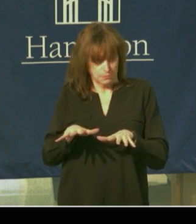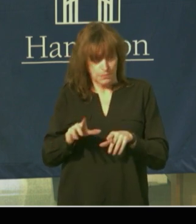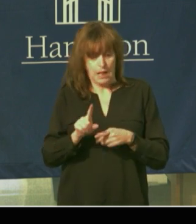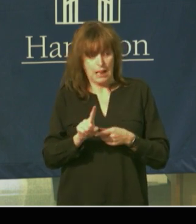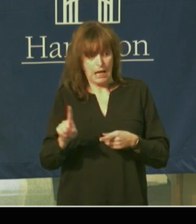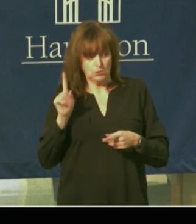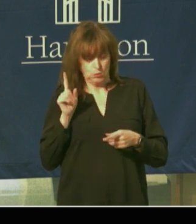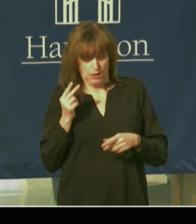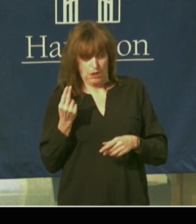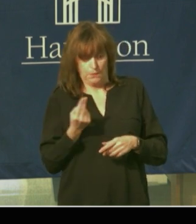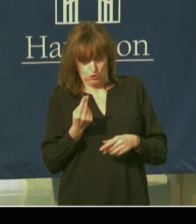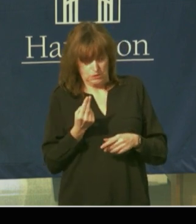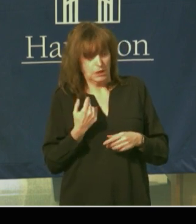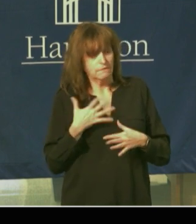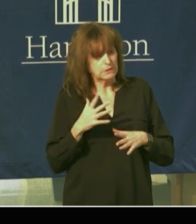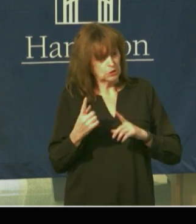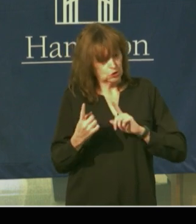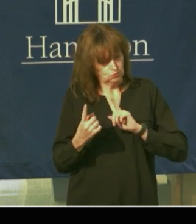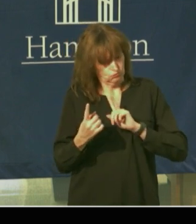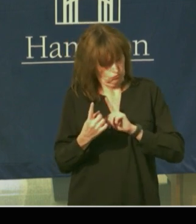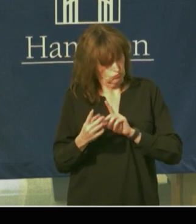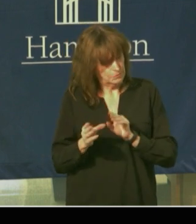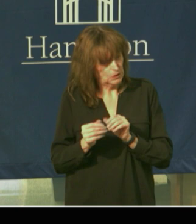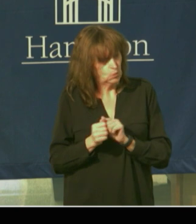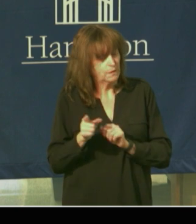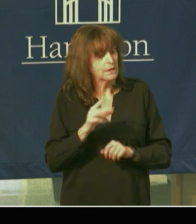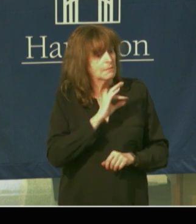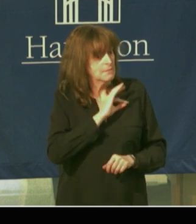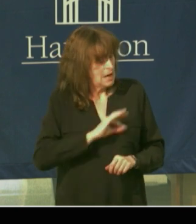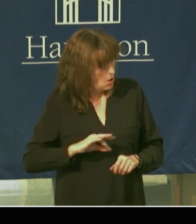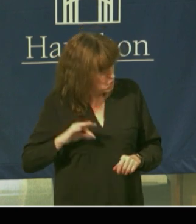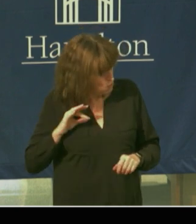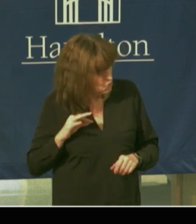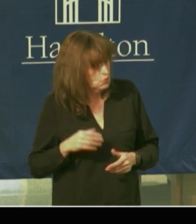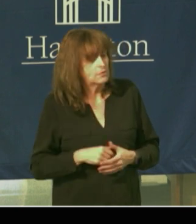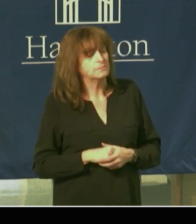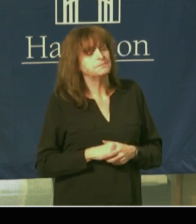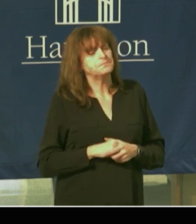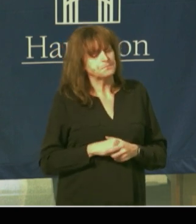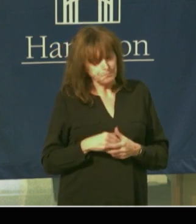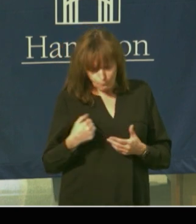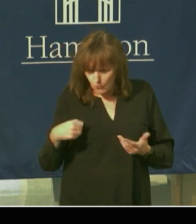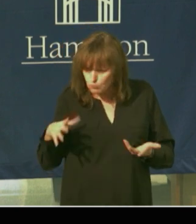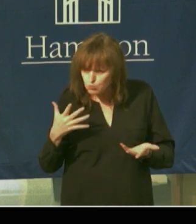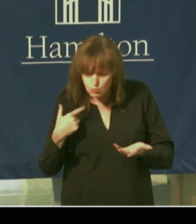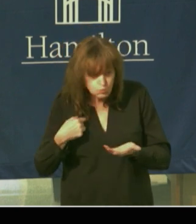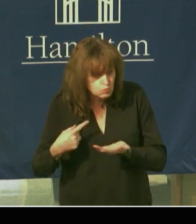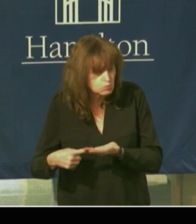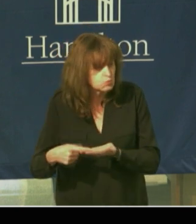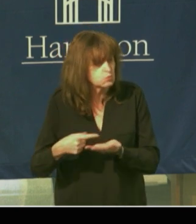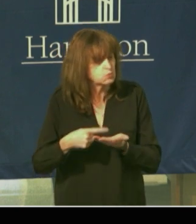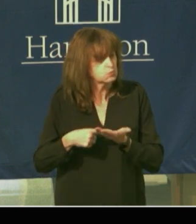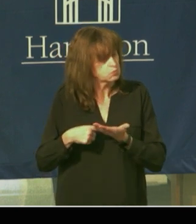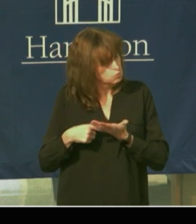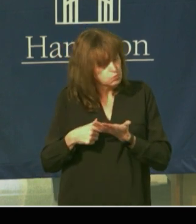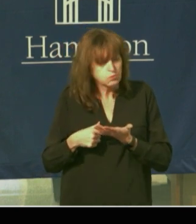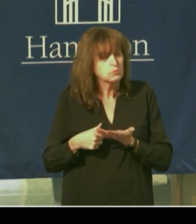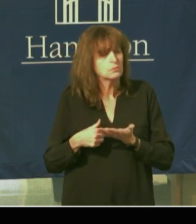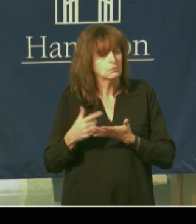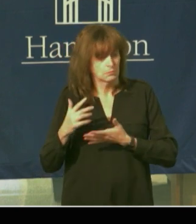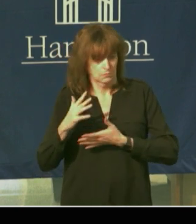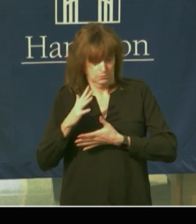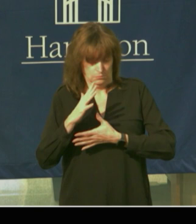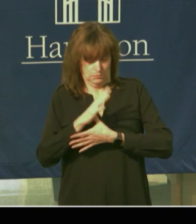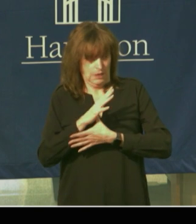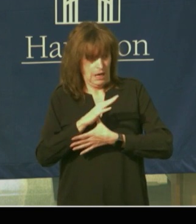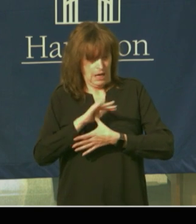availability, that at this point we're in the early stages and we're still trying to use containment. So we're trying to identify every